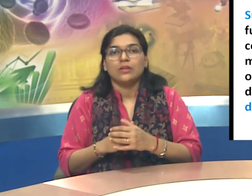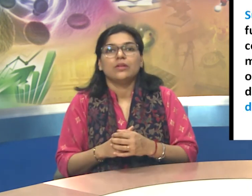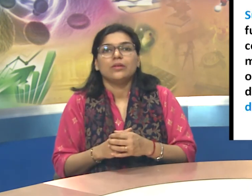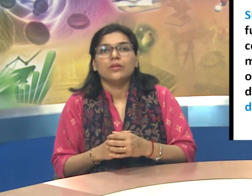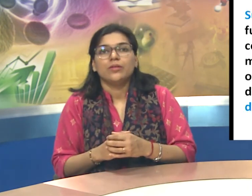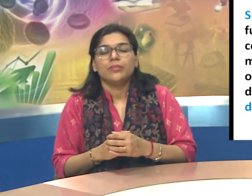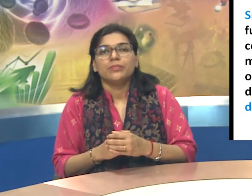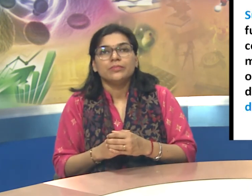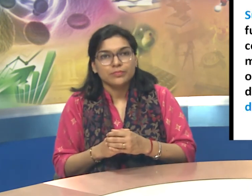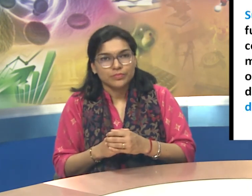subordinates.